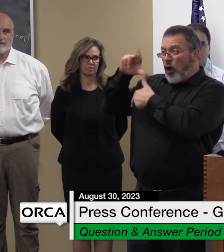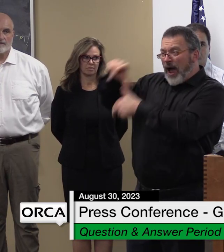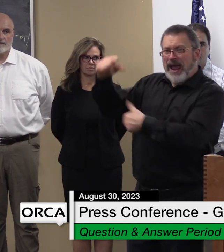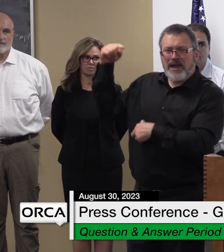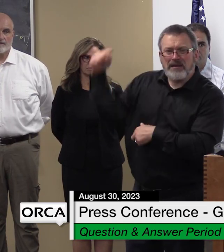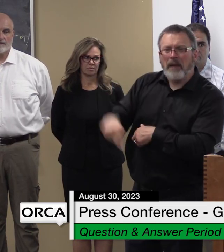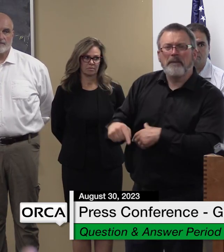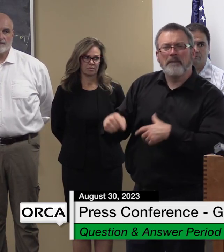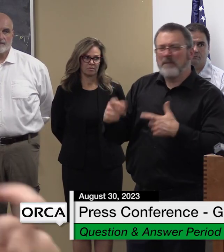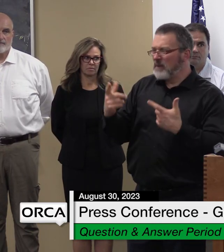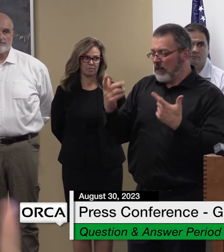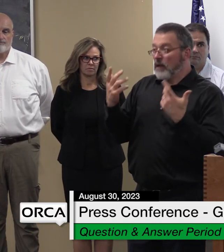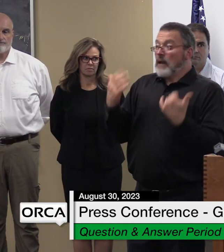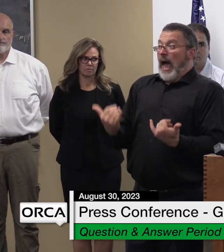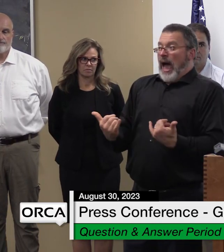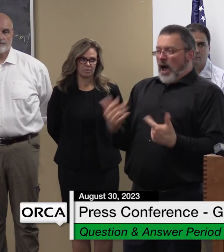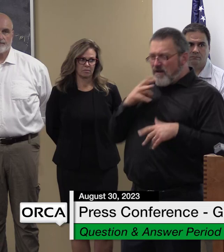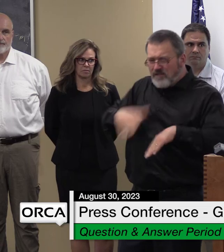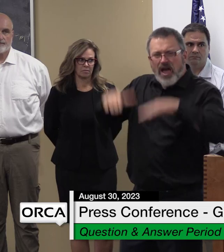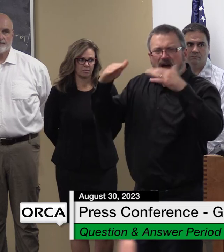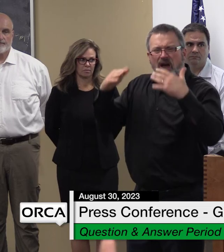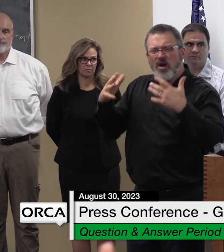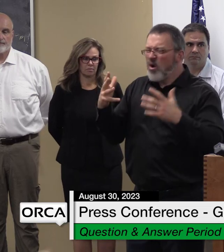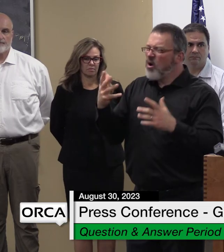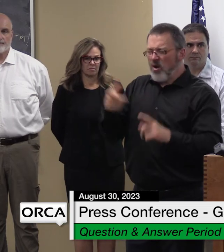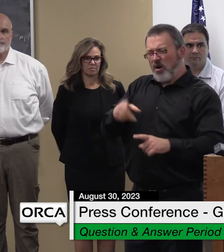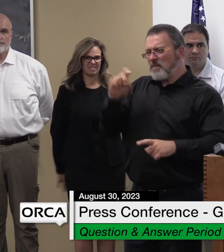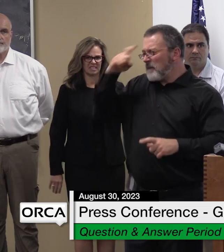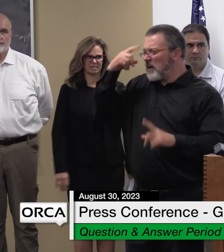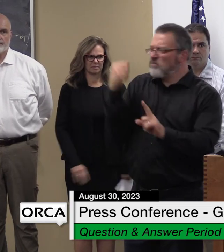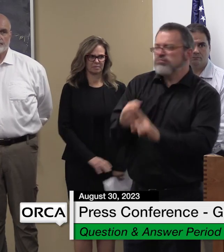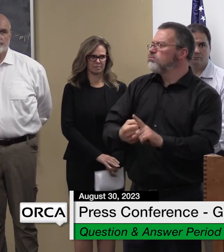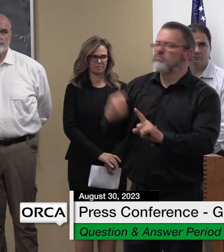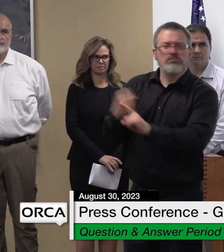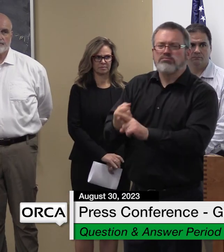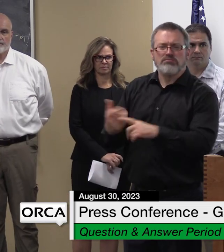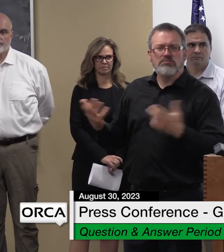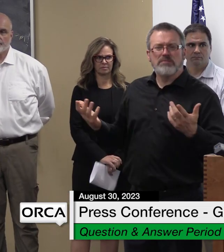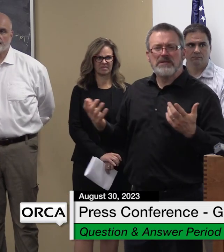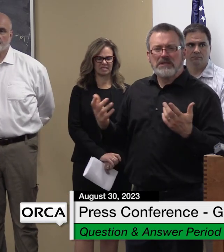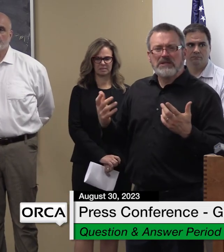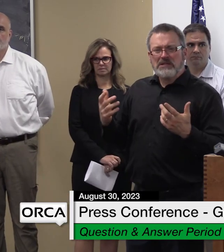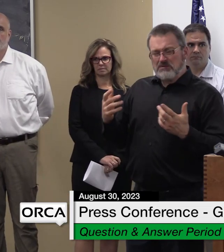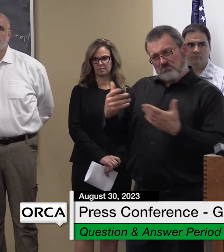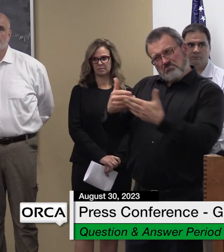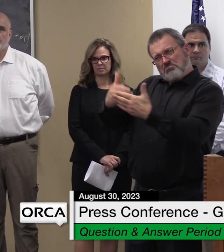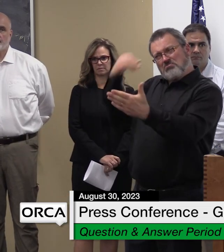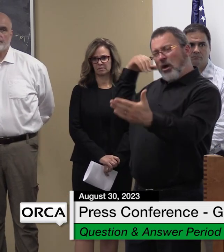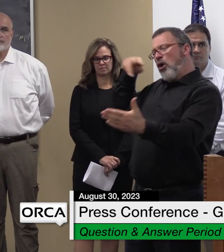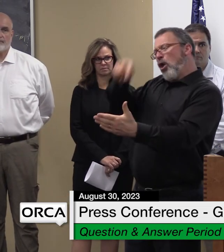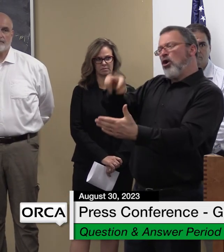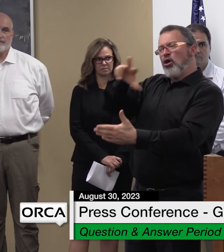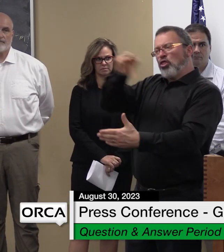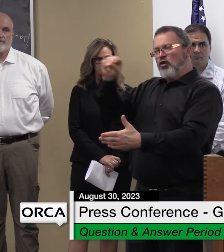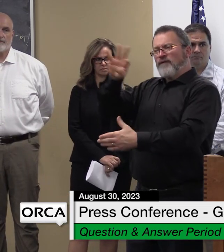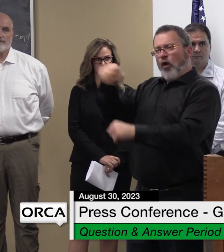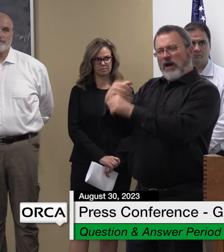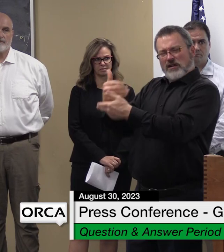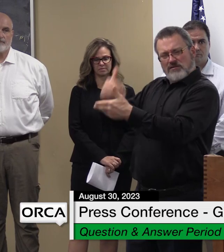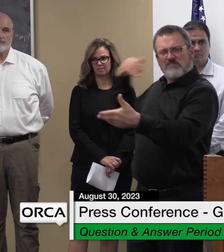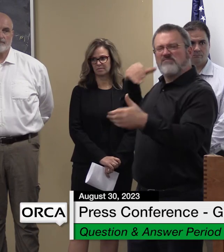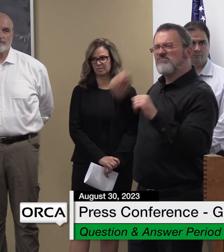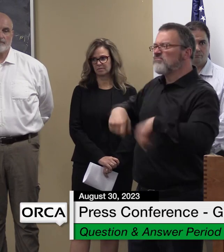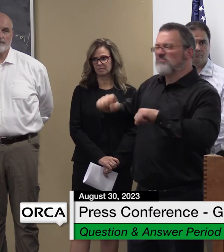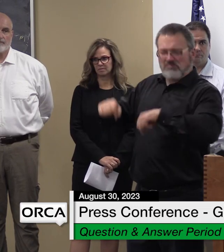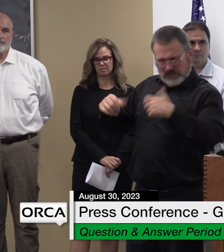has been happening all too much over the last 30, 40 years. I've been part of that and